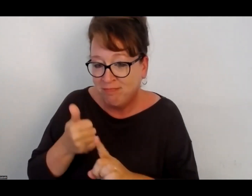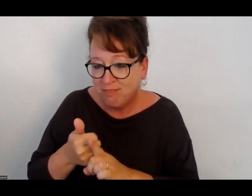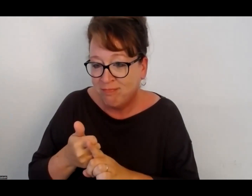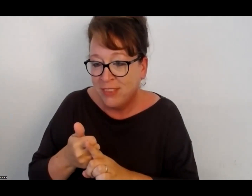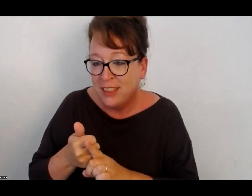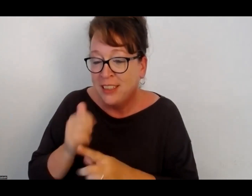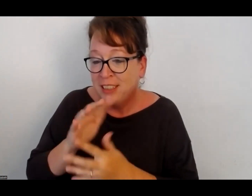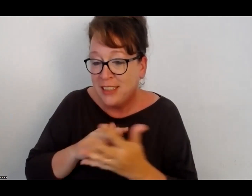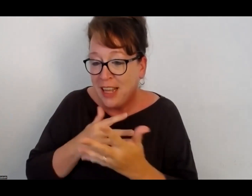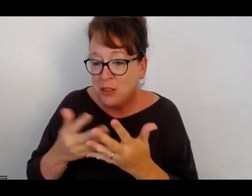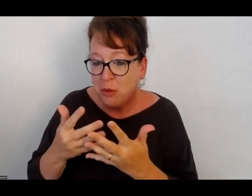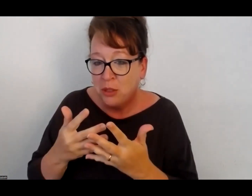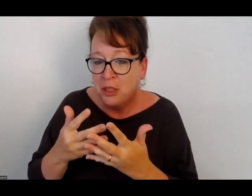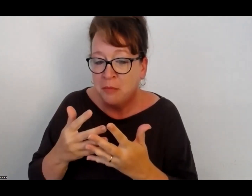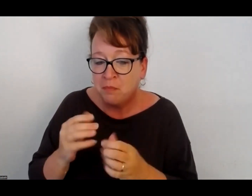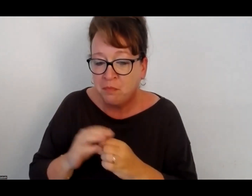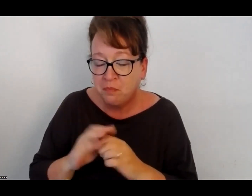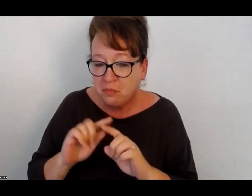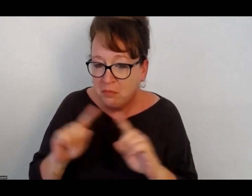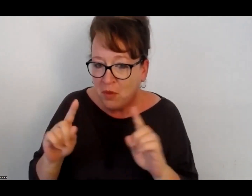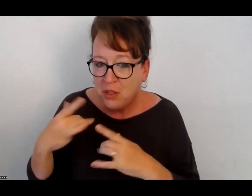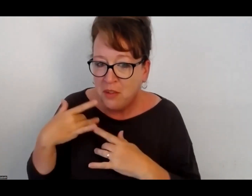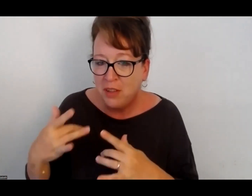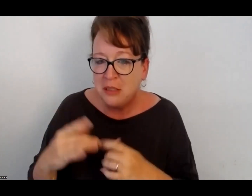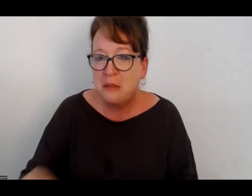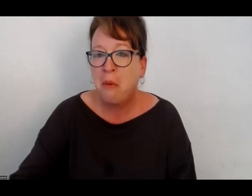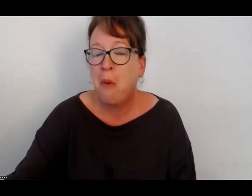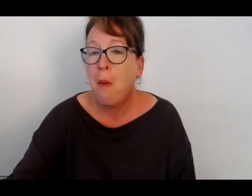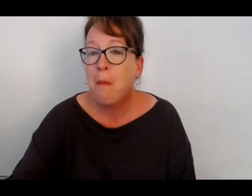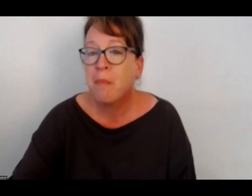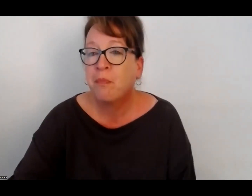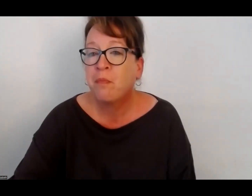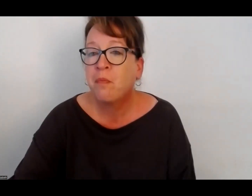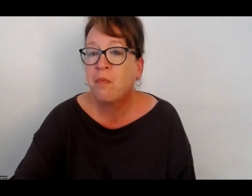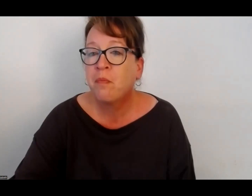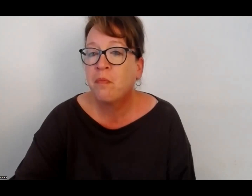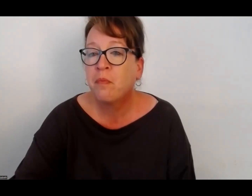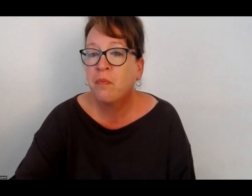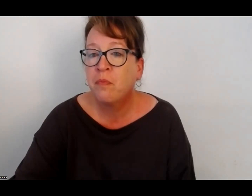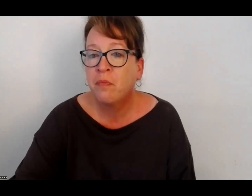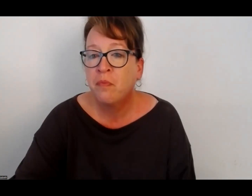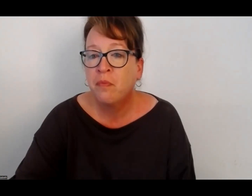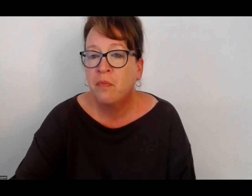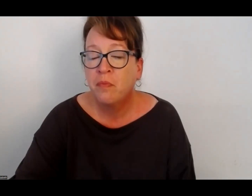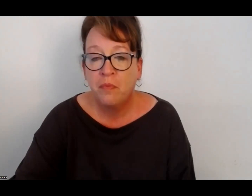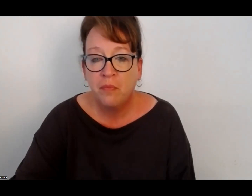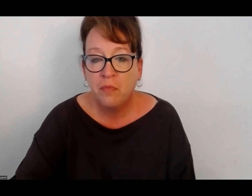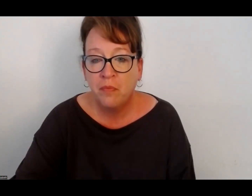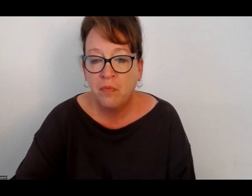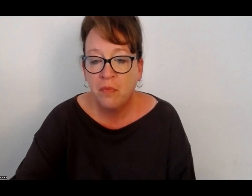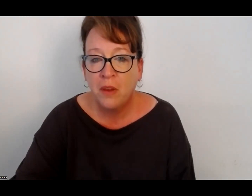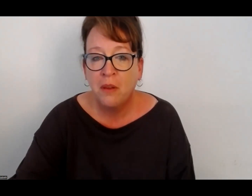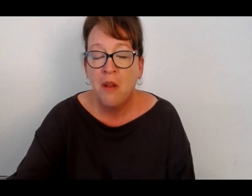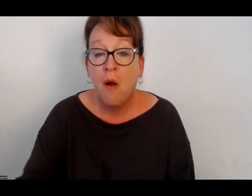have either dropped out or are over their time after the hour and a half. So